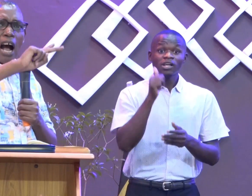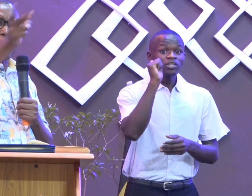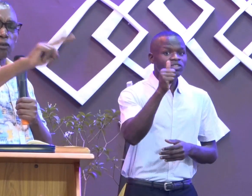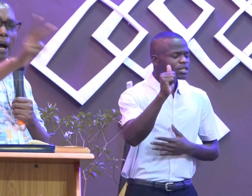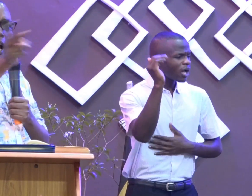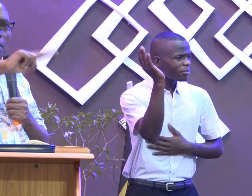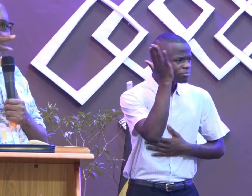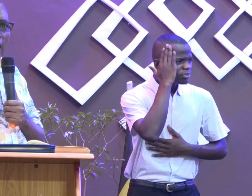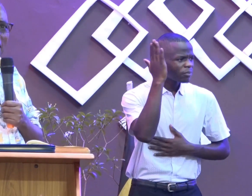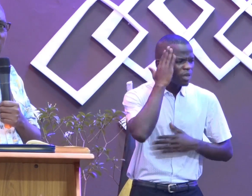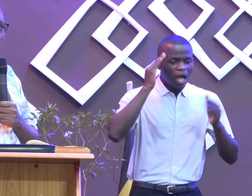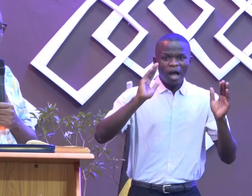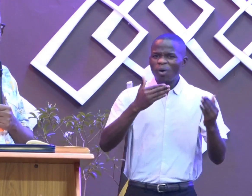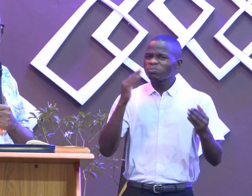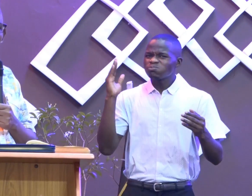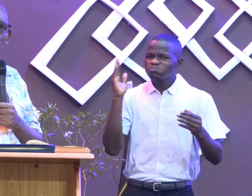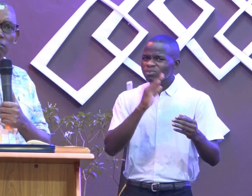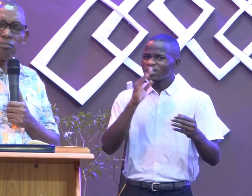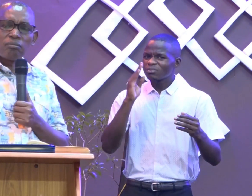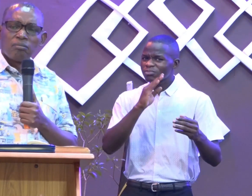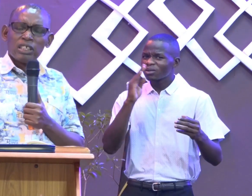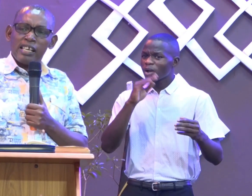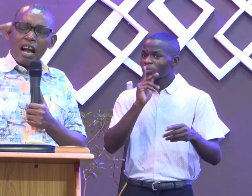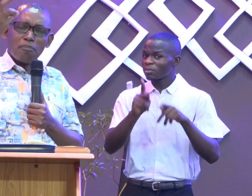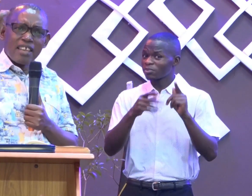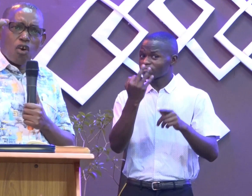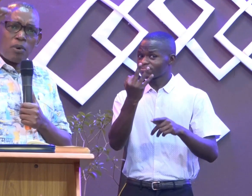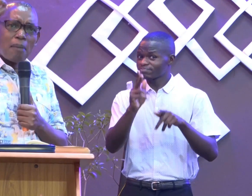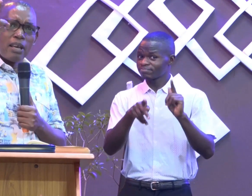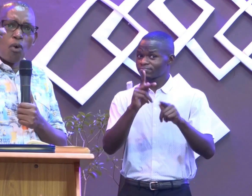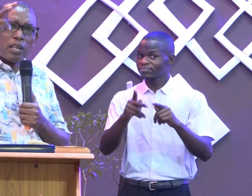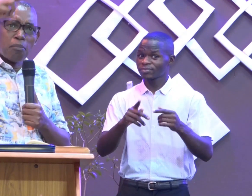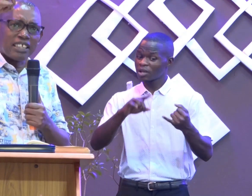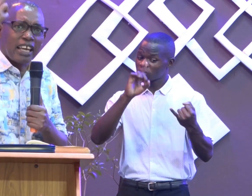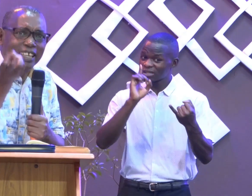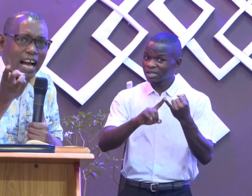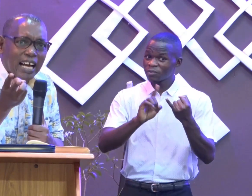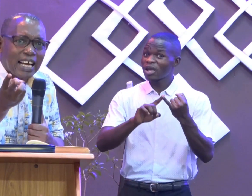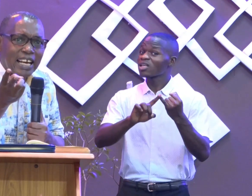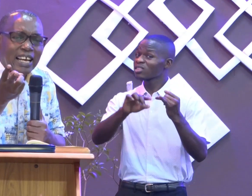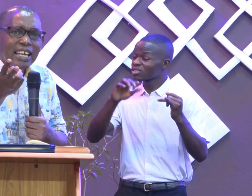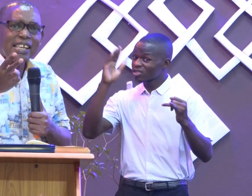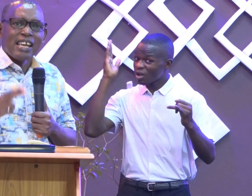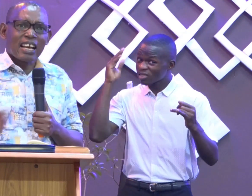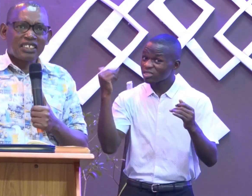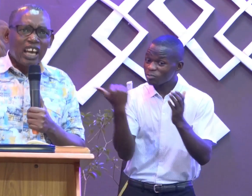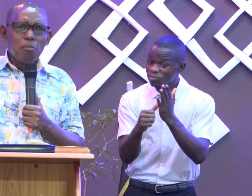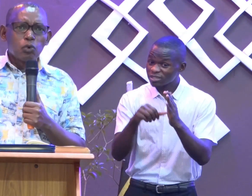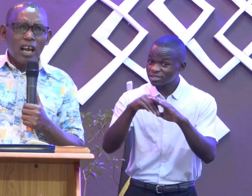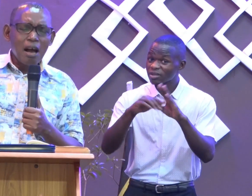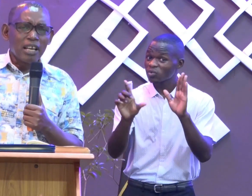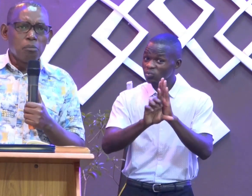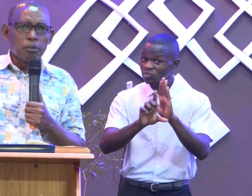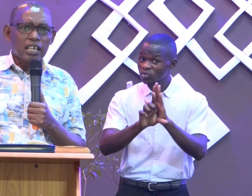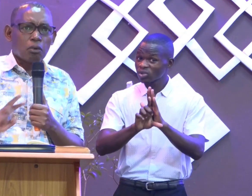brought Jesus? He knew the danger of these three people. He knew the danger